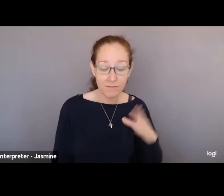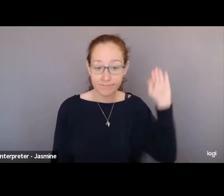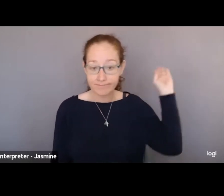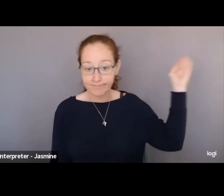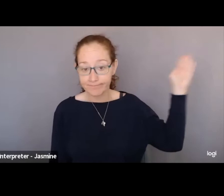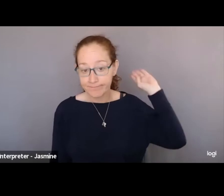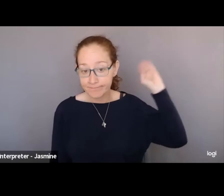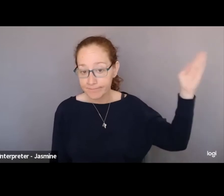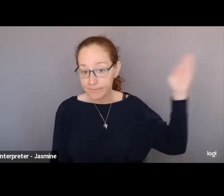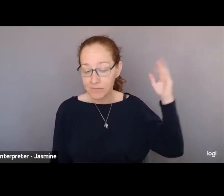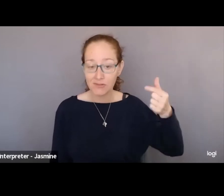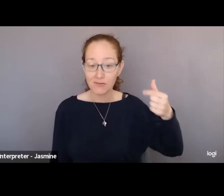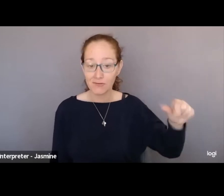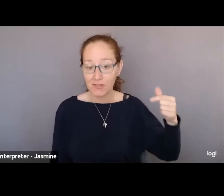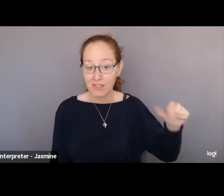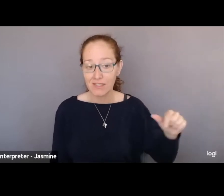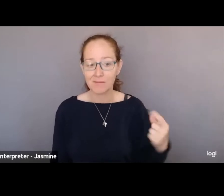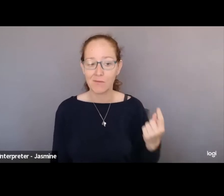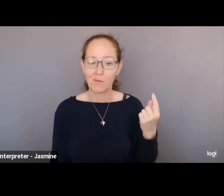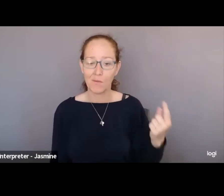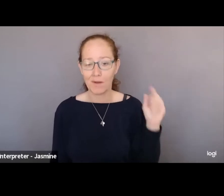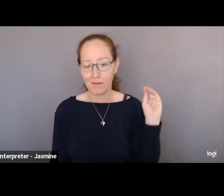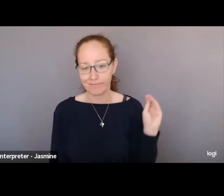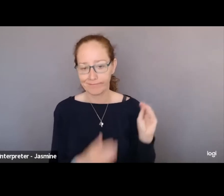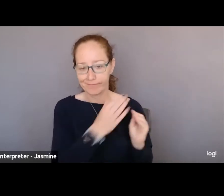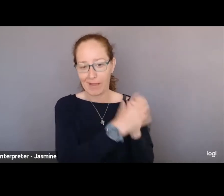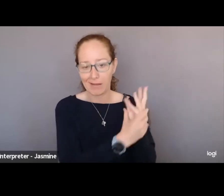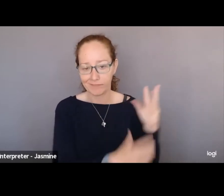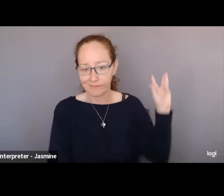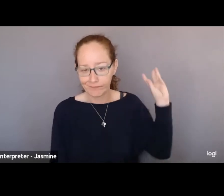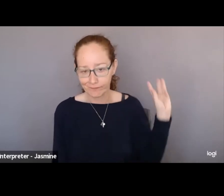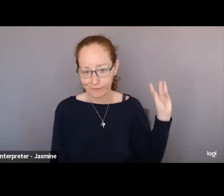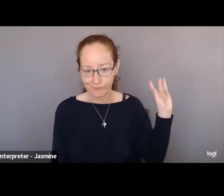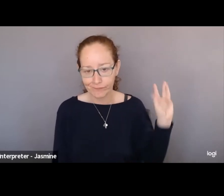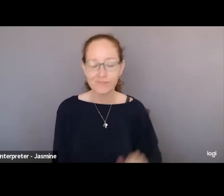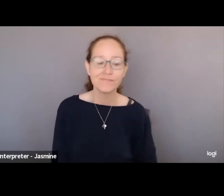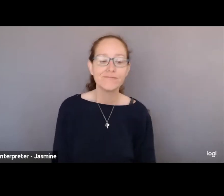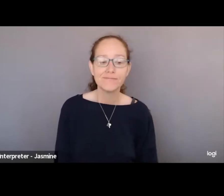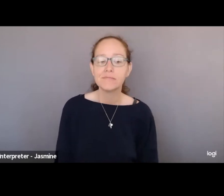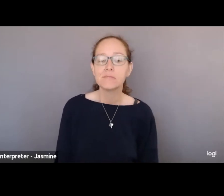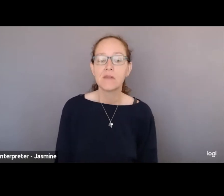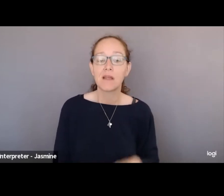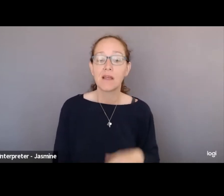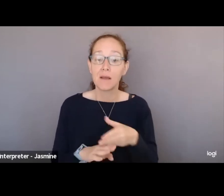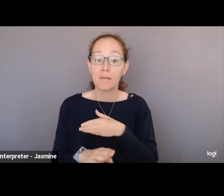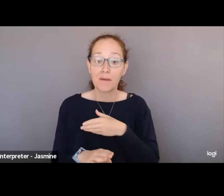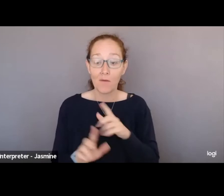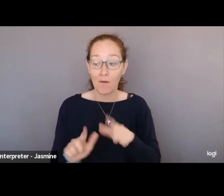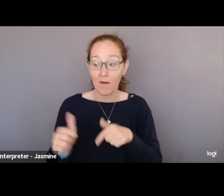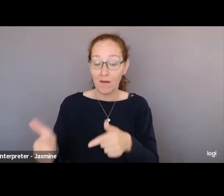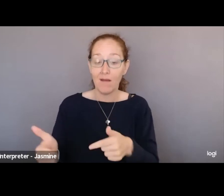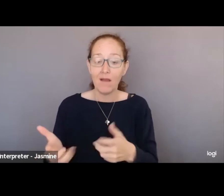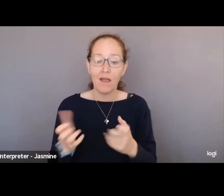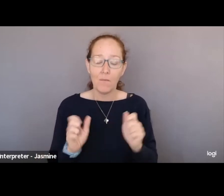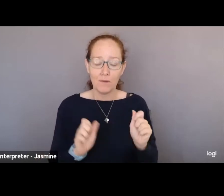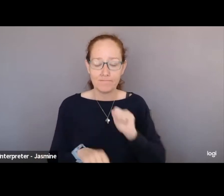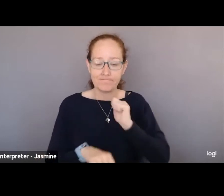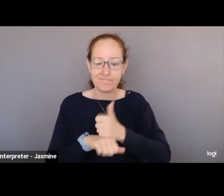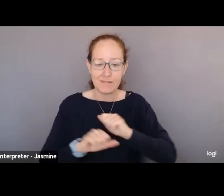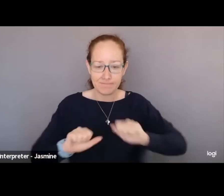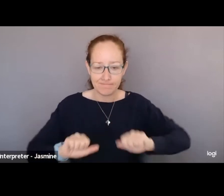plant. I want to offer a short framing before handing things over to my wonderful colleagues,